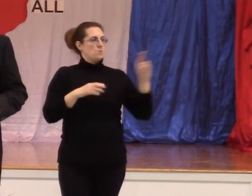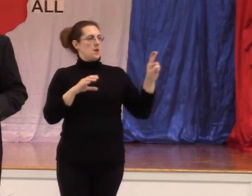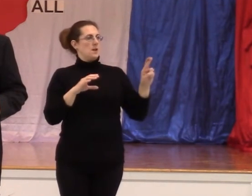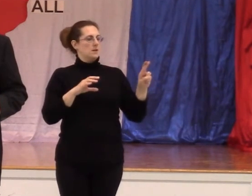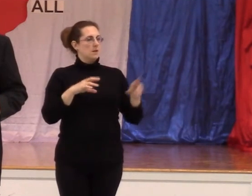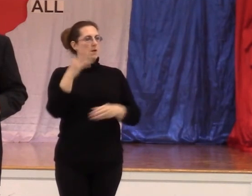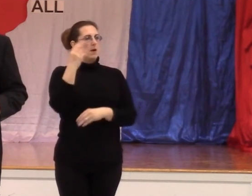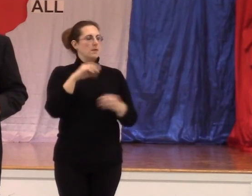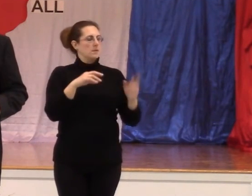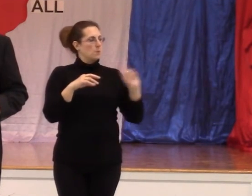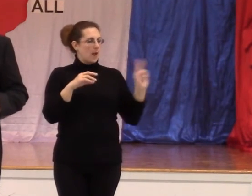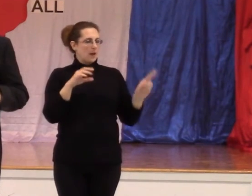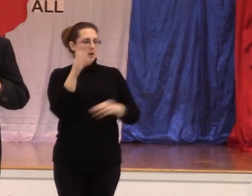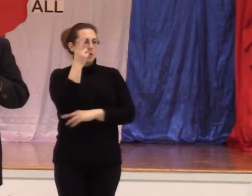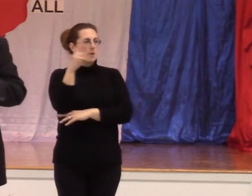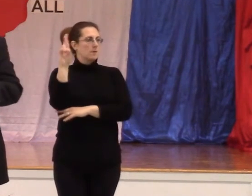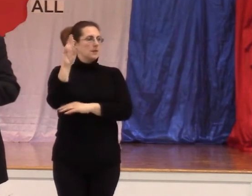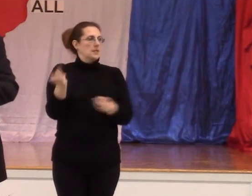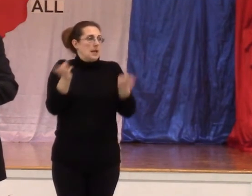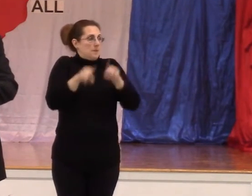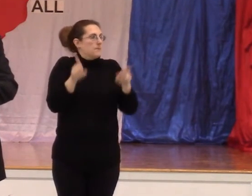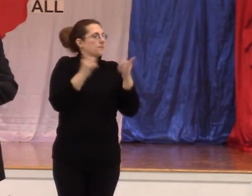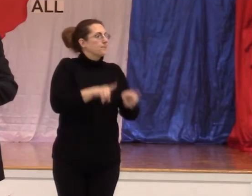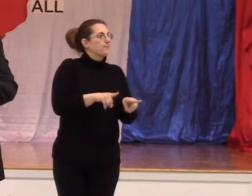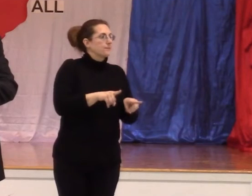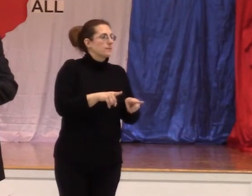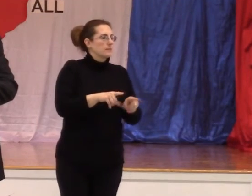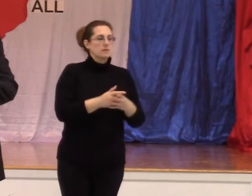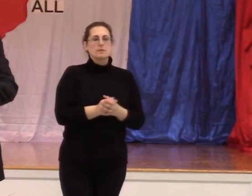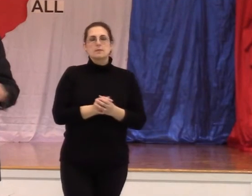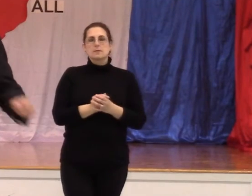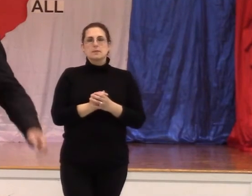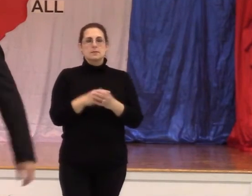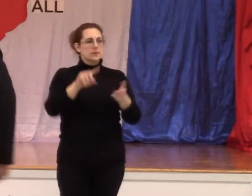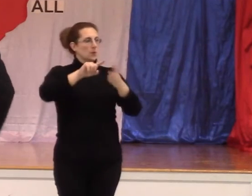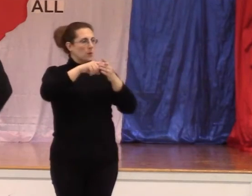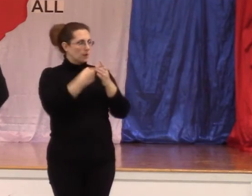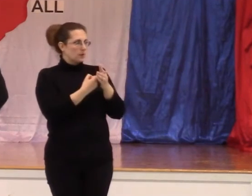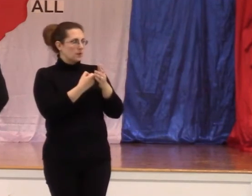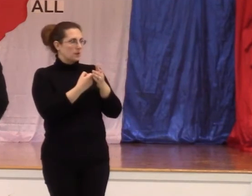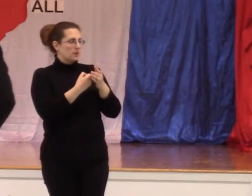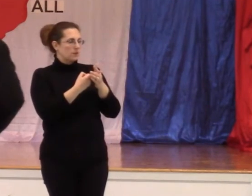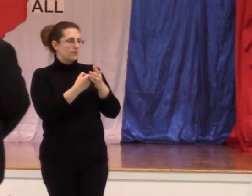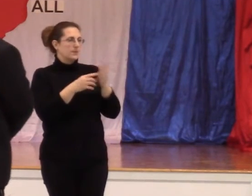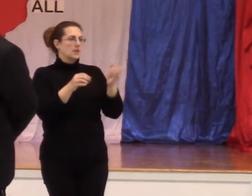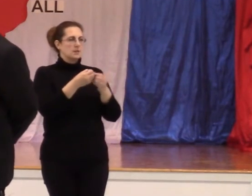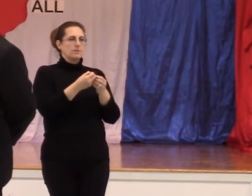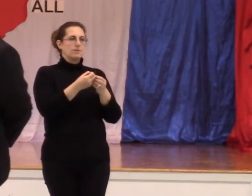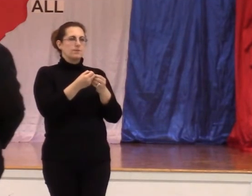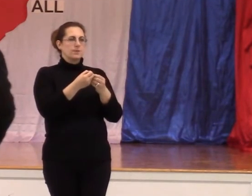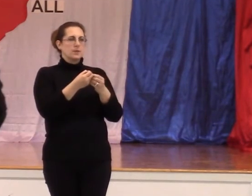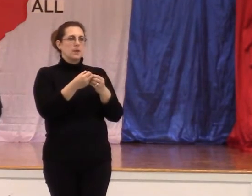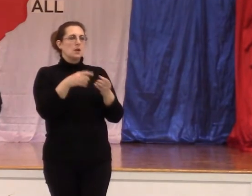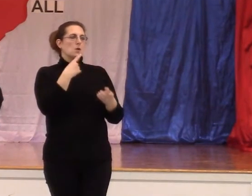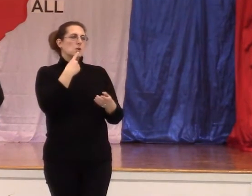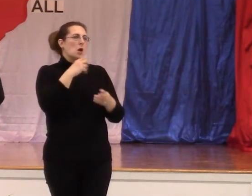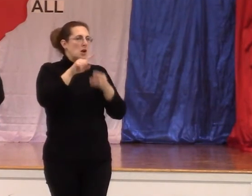on. Okay? So, we'll start out with a little overview of the radical